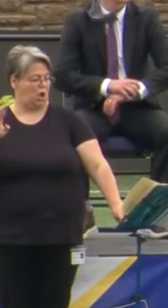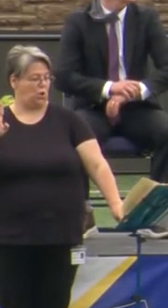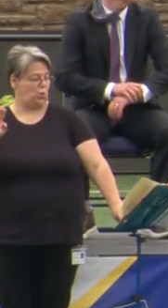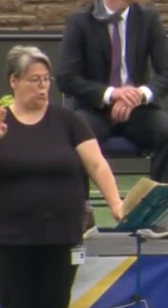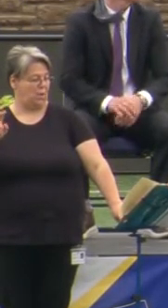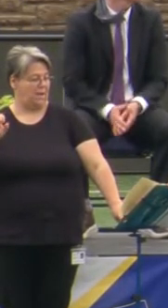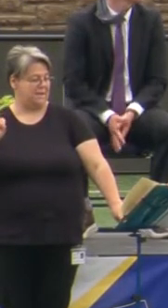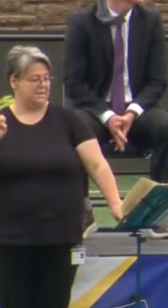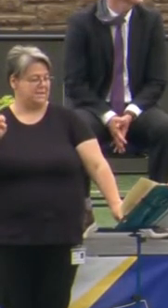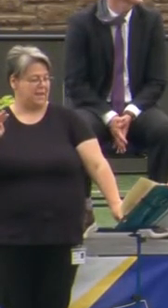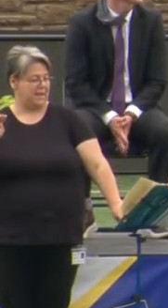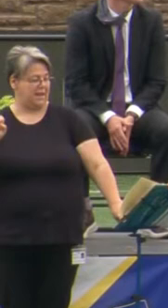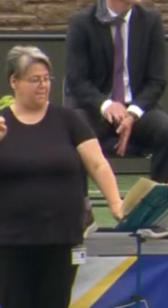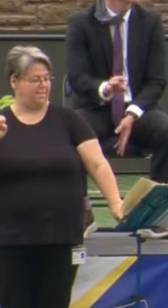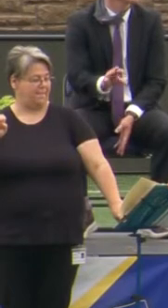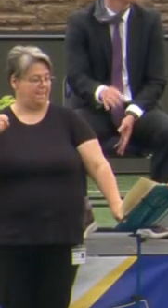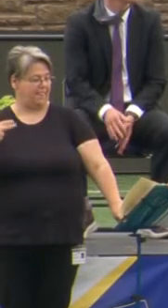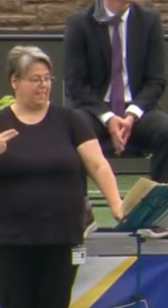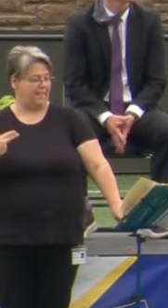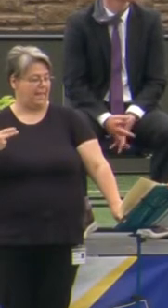Hazel Severson.